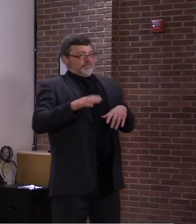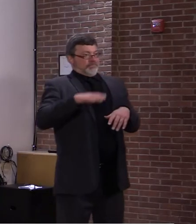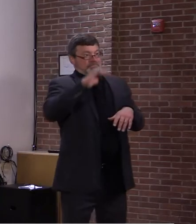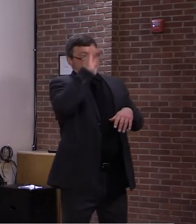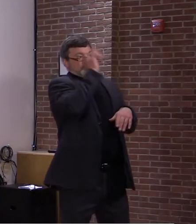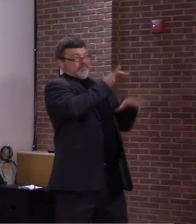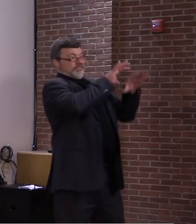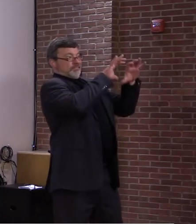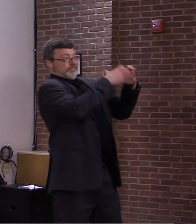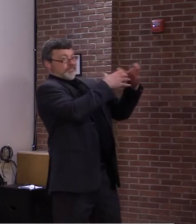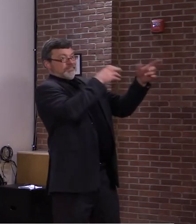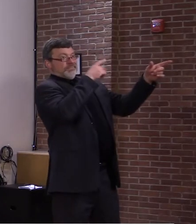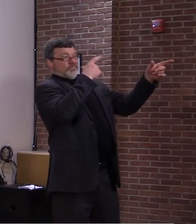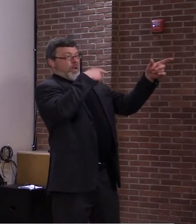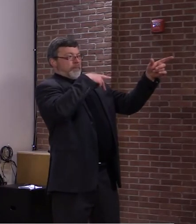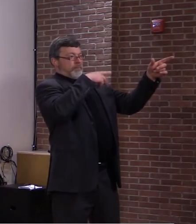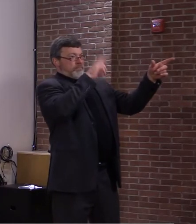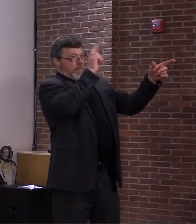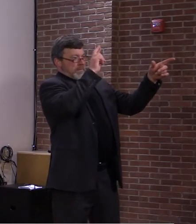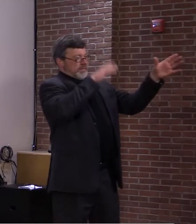Party or the Democrat Party,